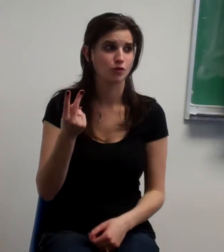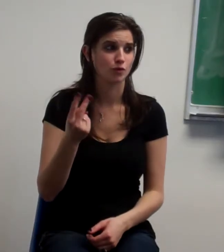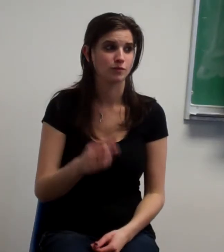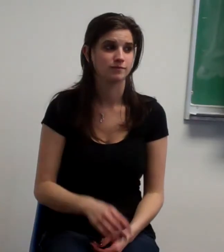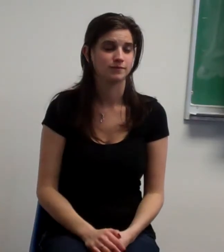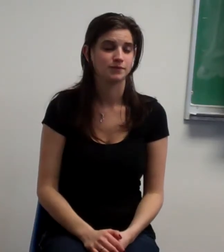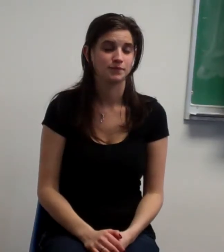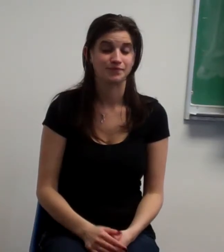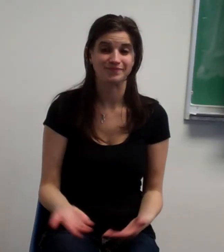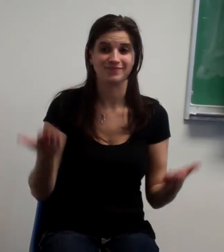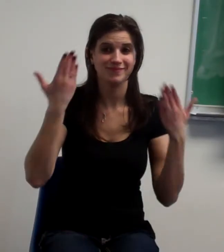I don't know.